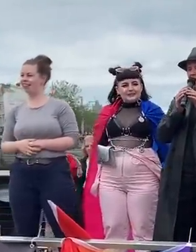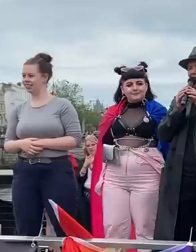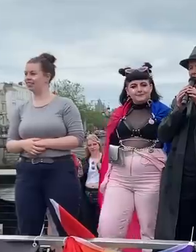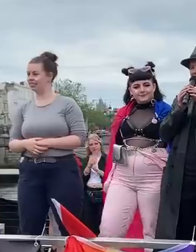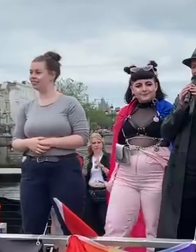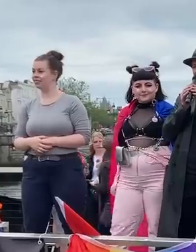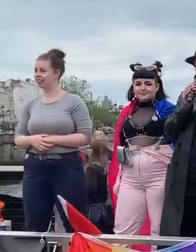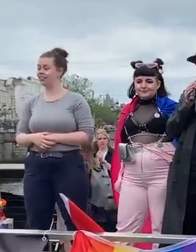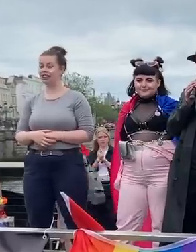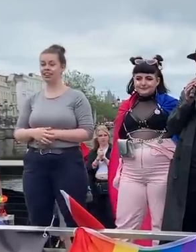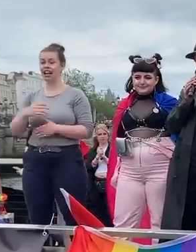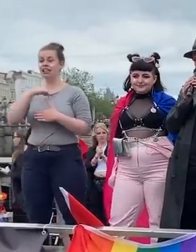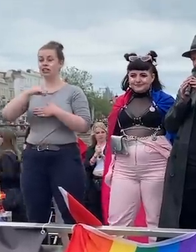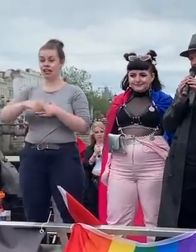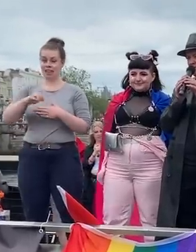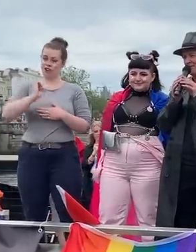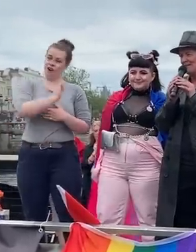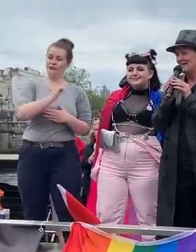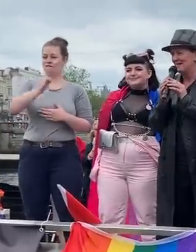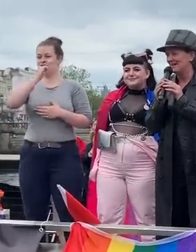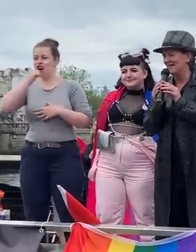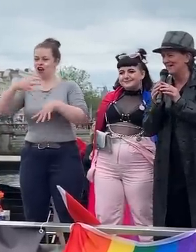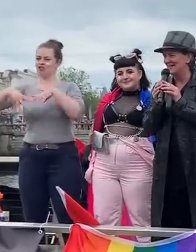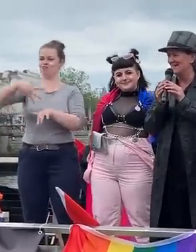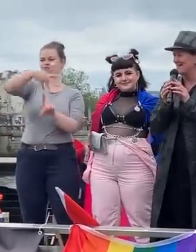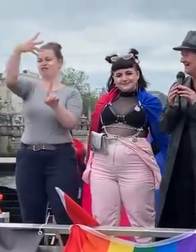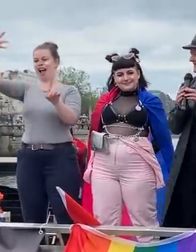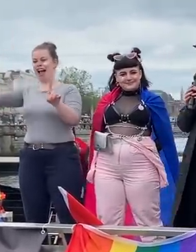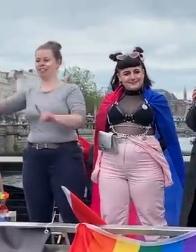And today is Aoife's first Pride.